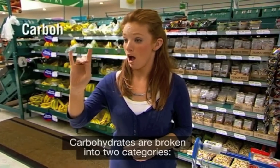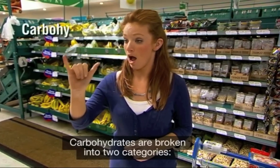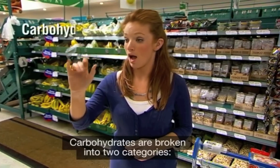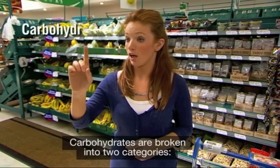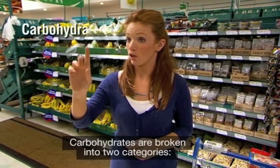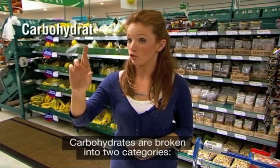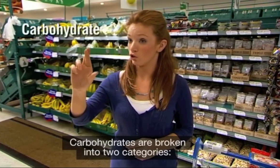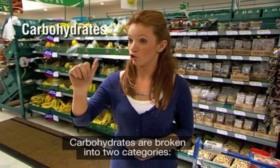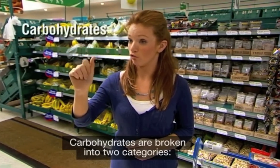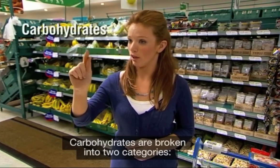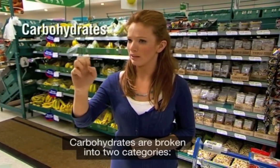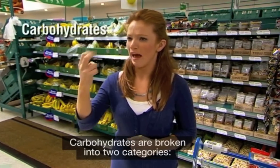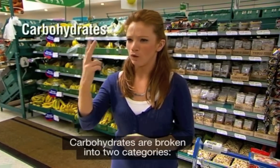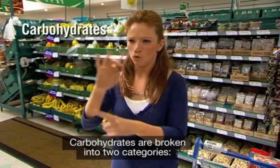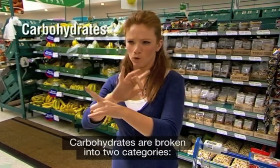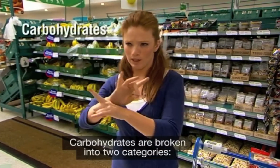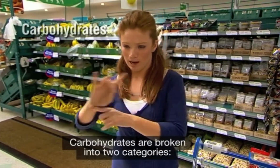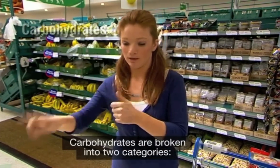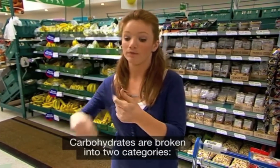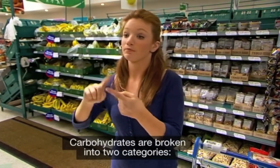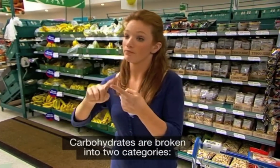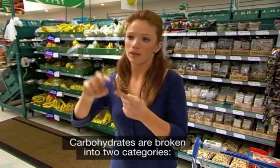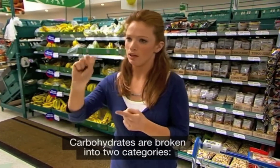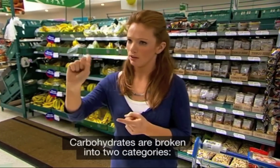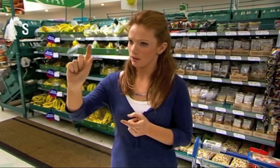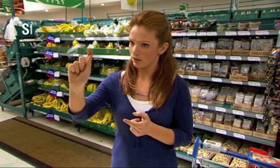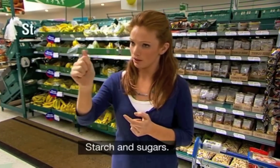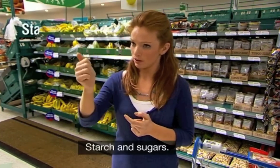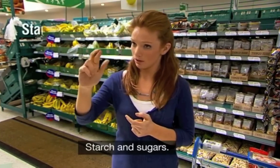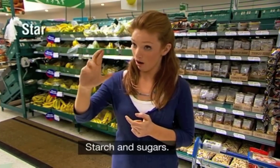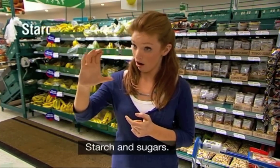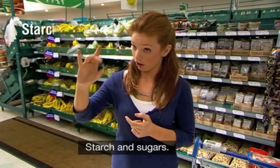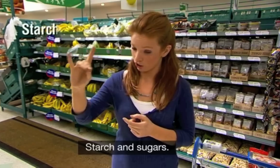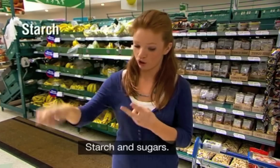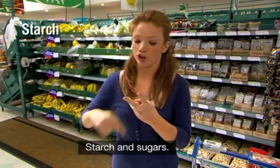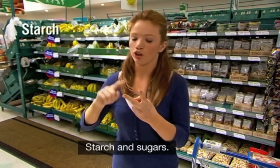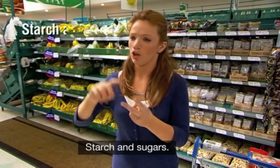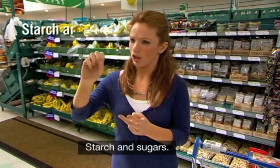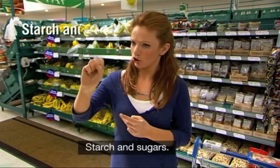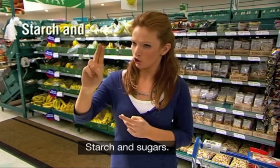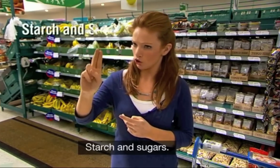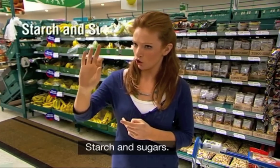Carbohydrates are broken into two categories. Starch and